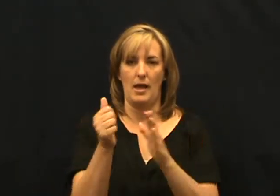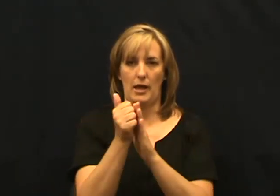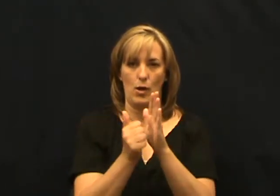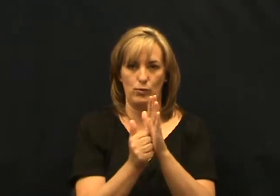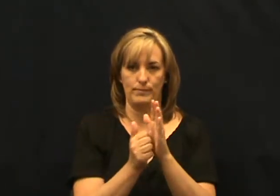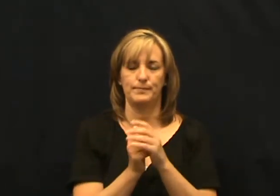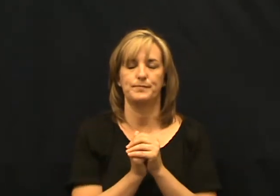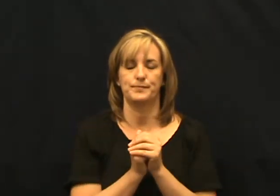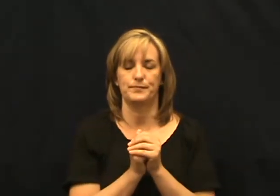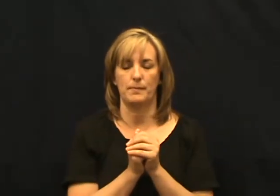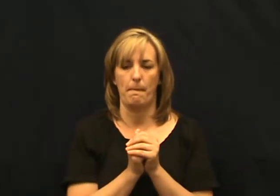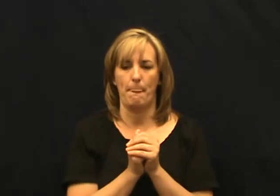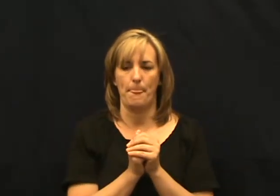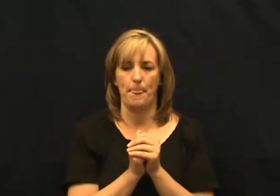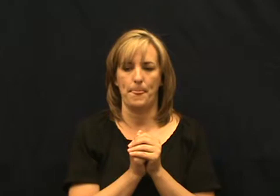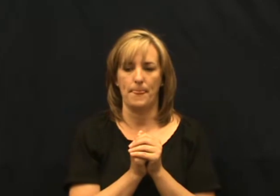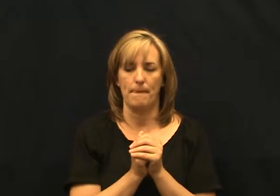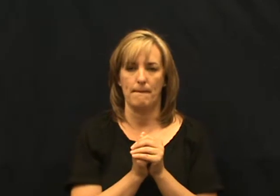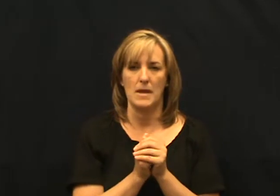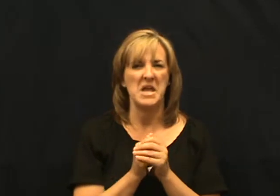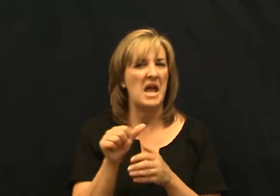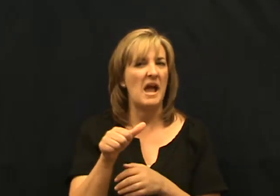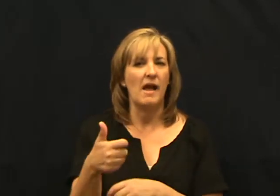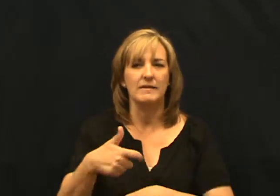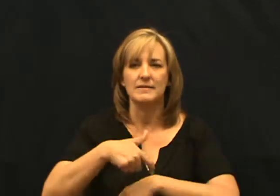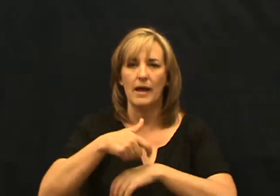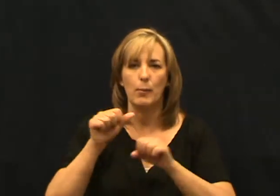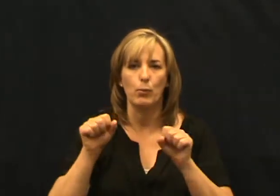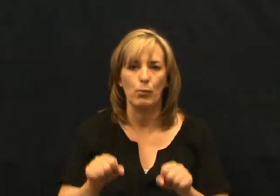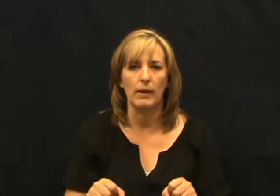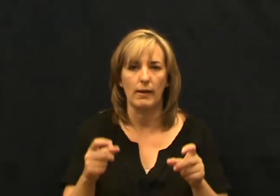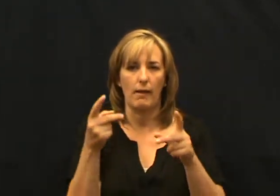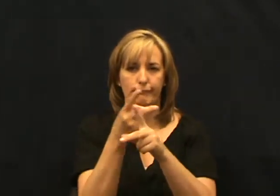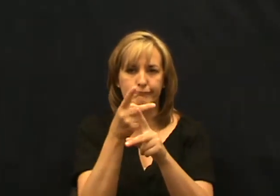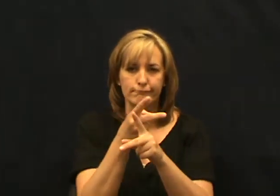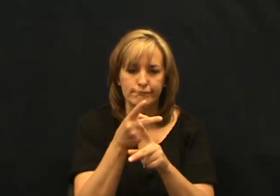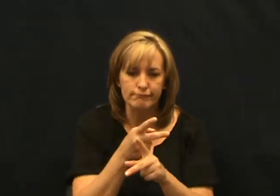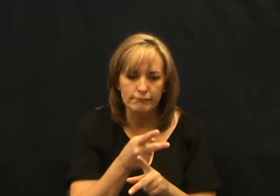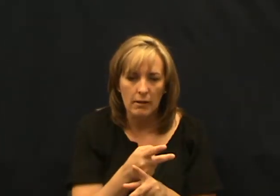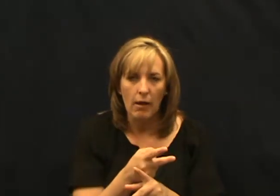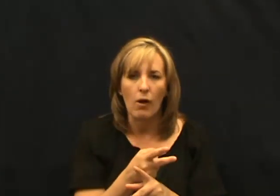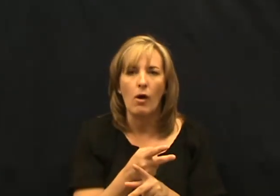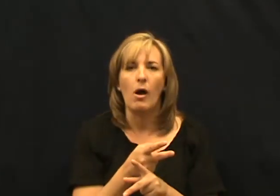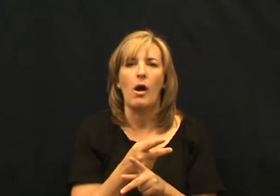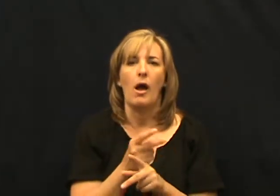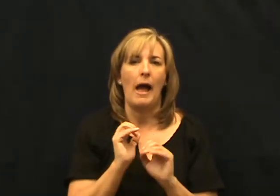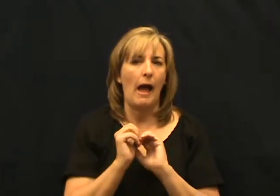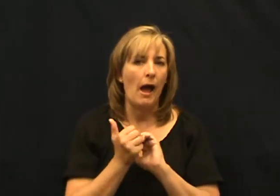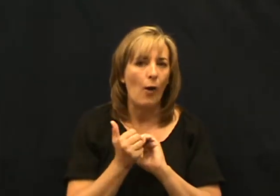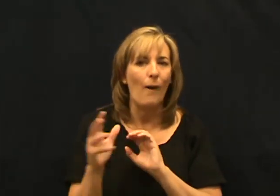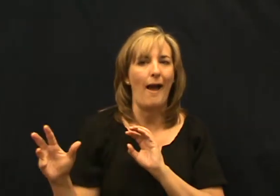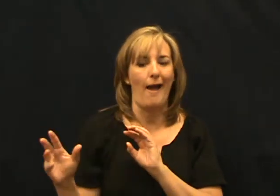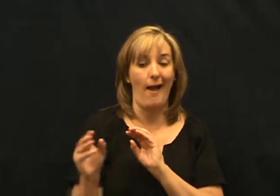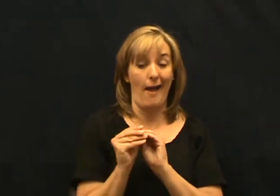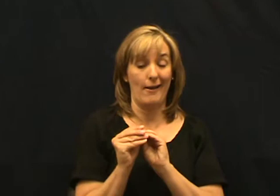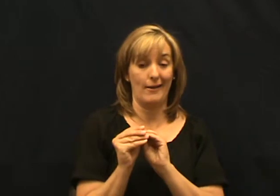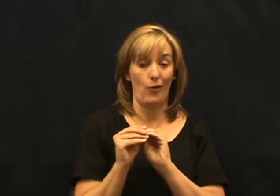time, we could recompute the balance in our cash account by adding all the debits and subtracting all the credits, and the